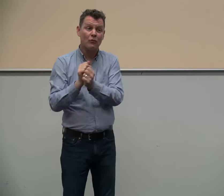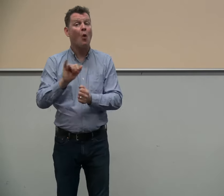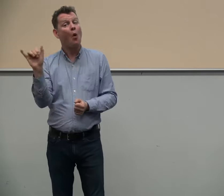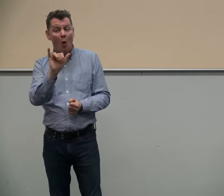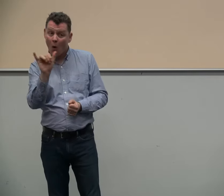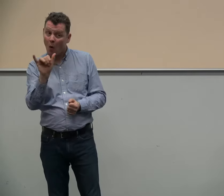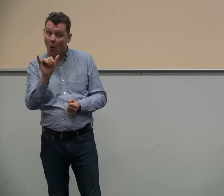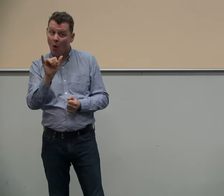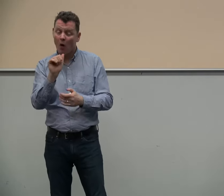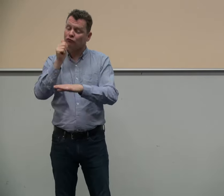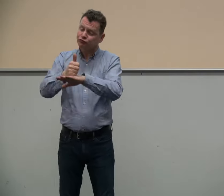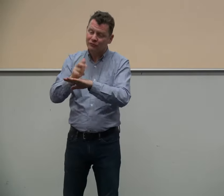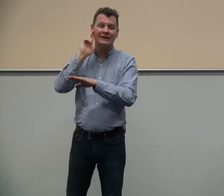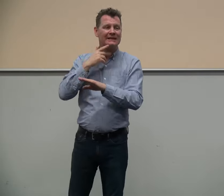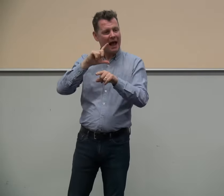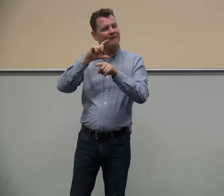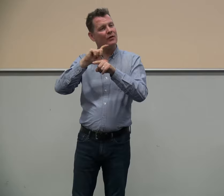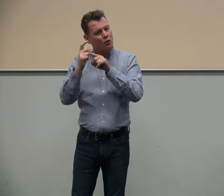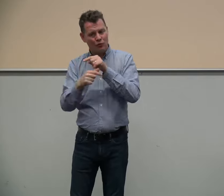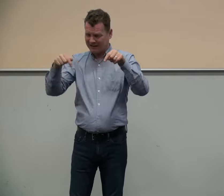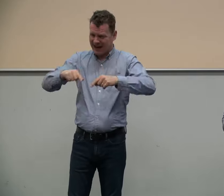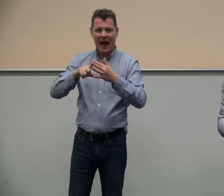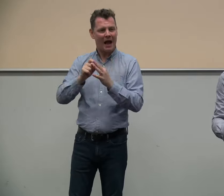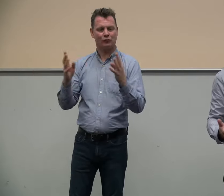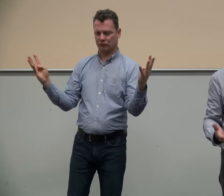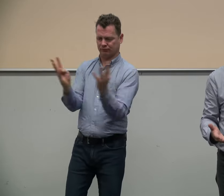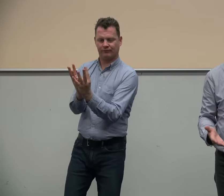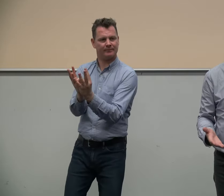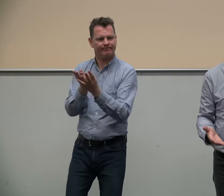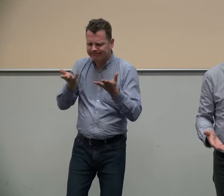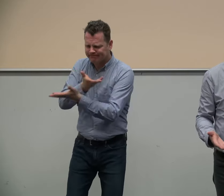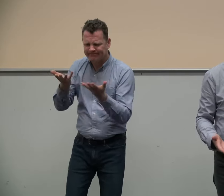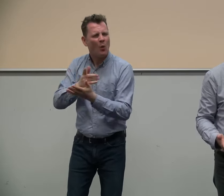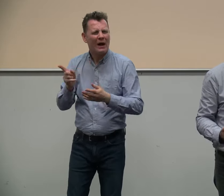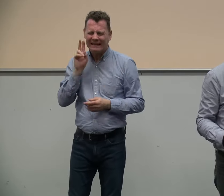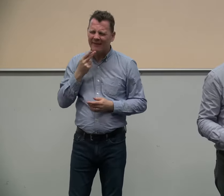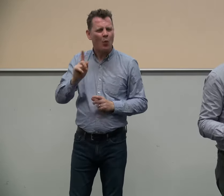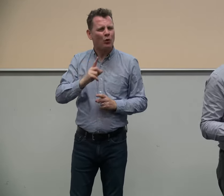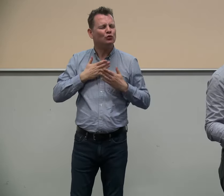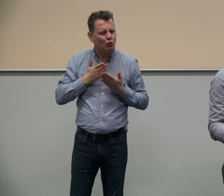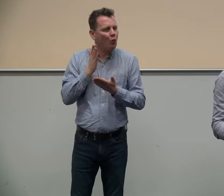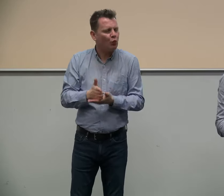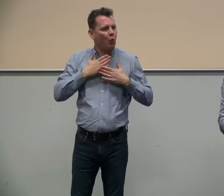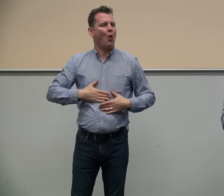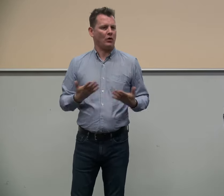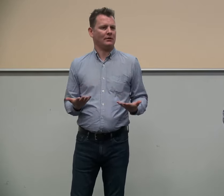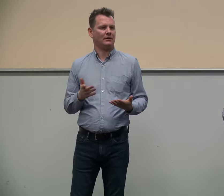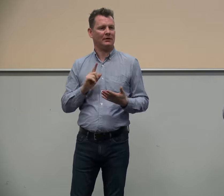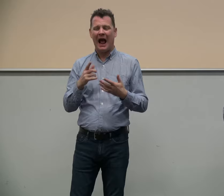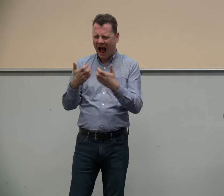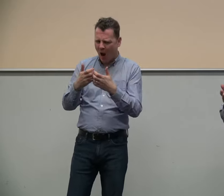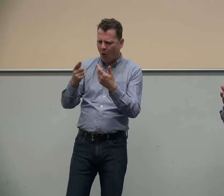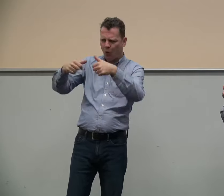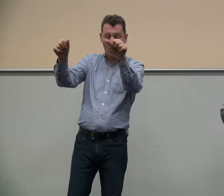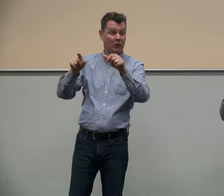people from the community in Edinburgh to talk about what deaf people really want and how that could work. Not sure